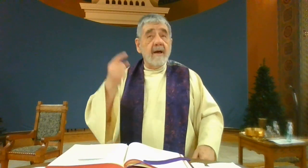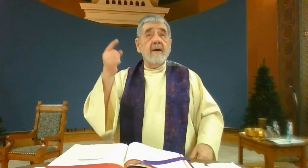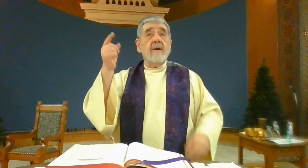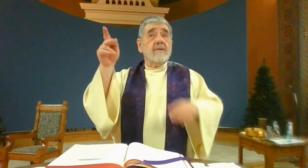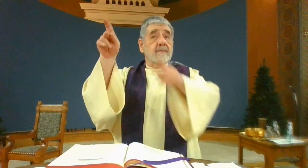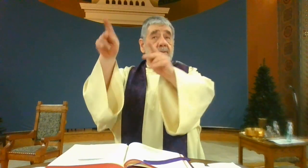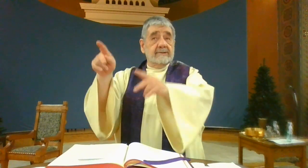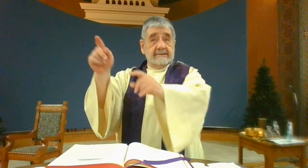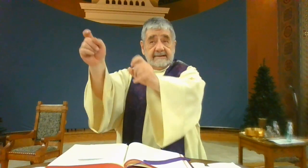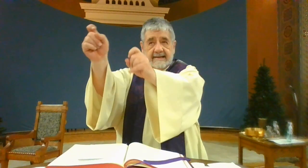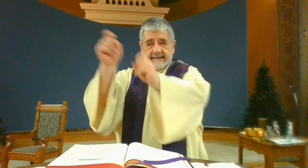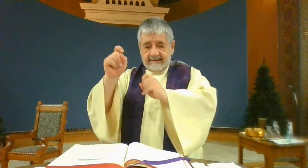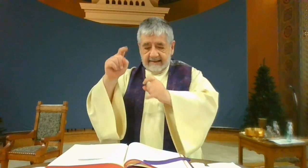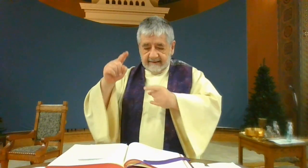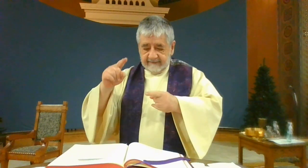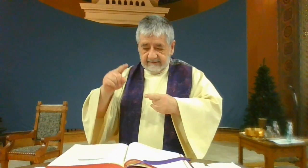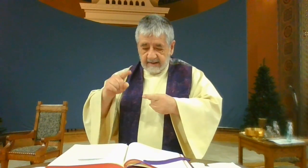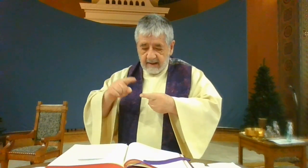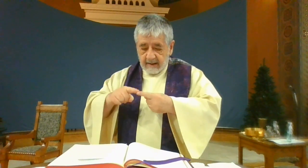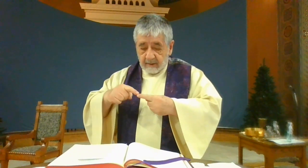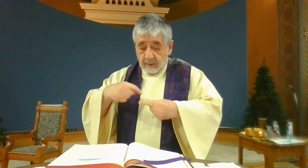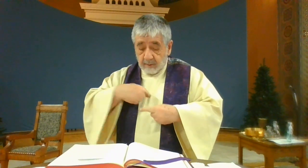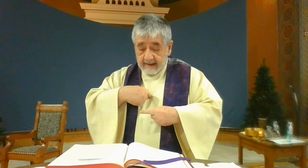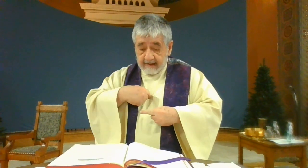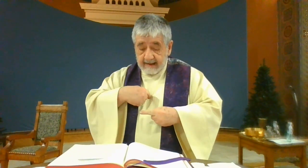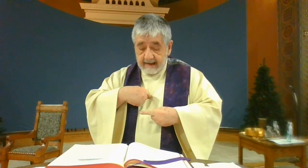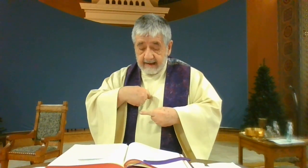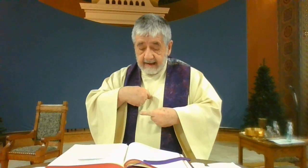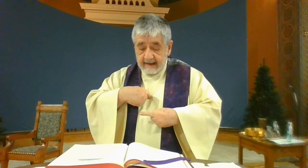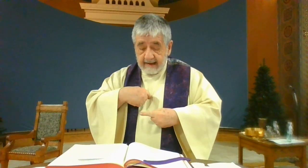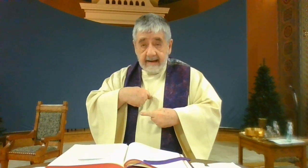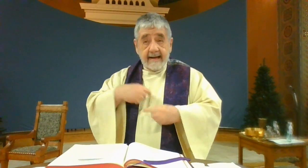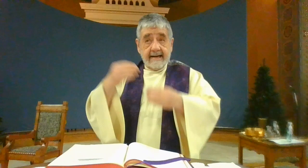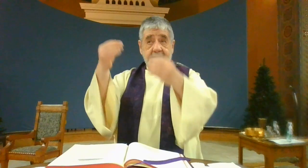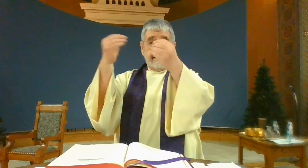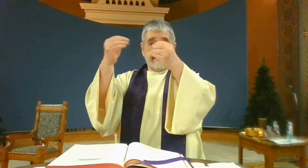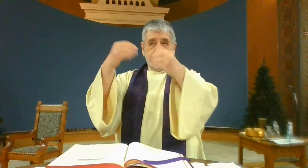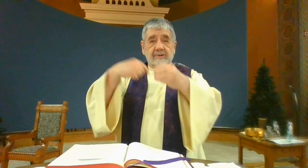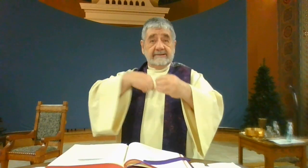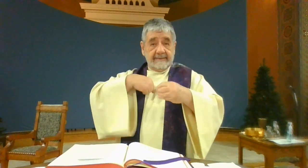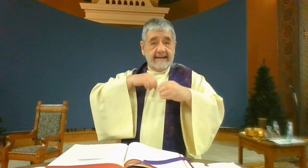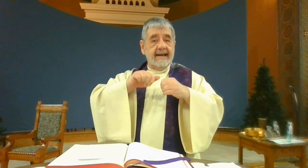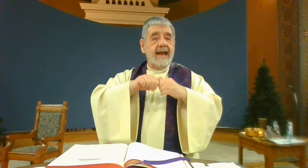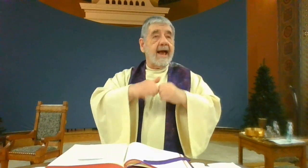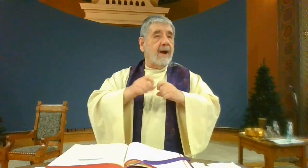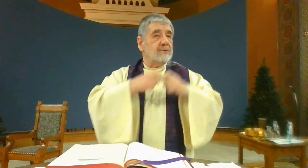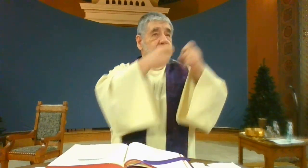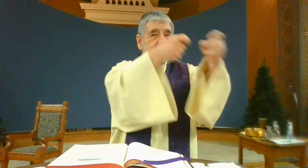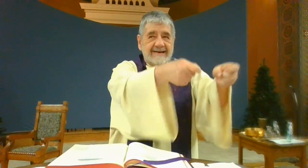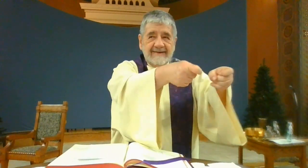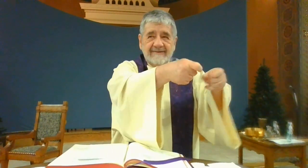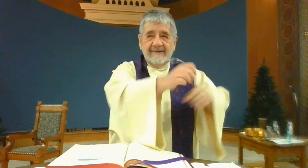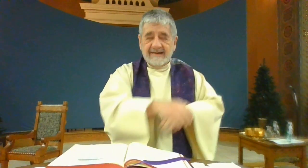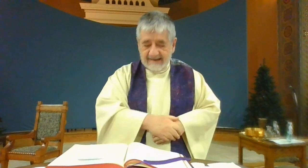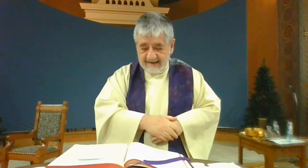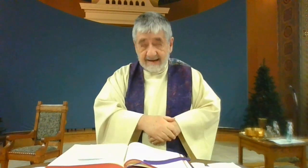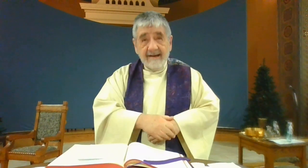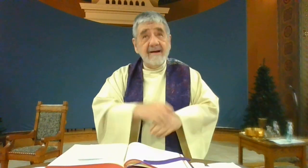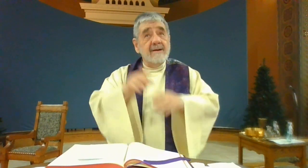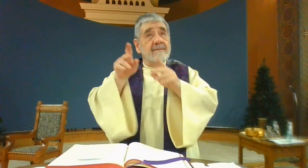It says, The person who gives to me teaches me how to